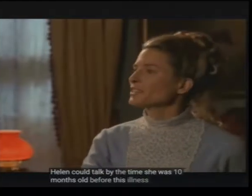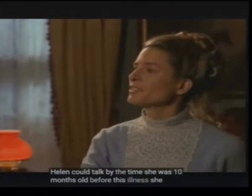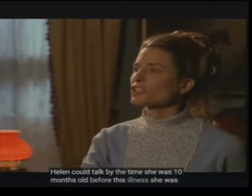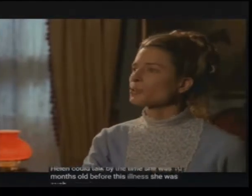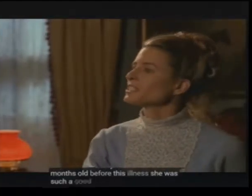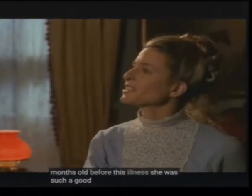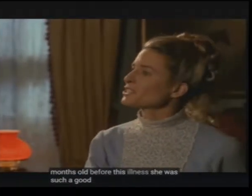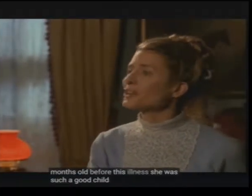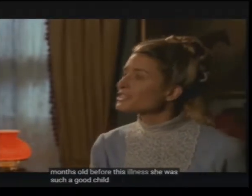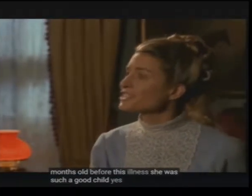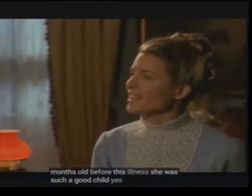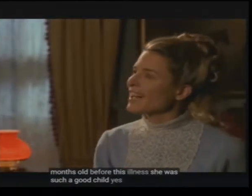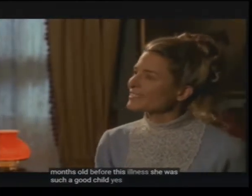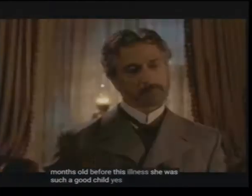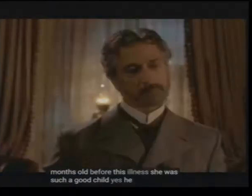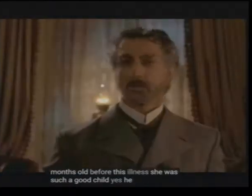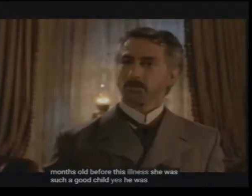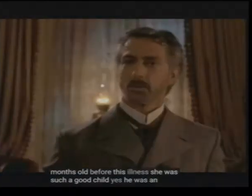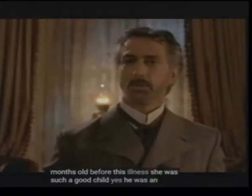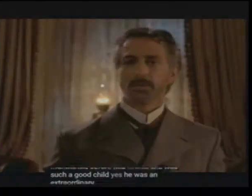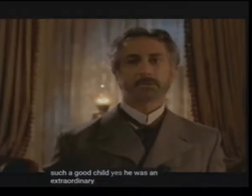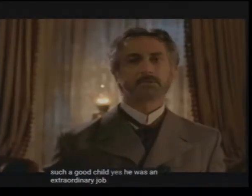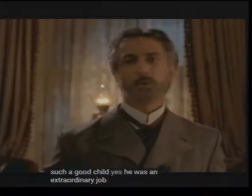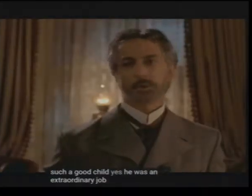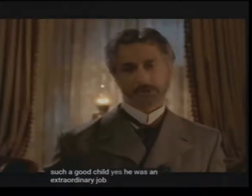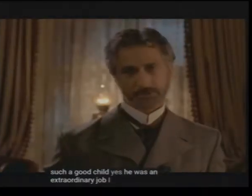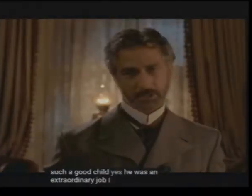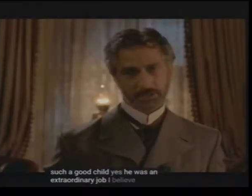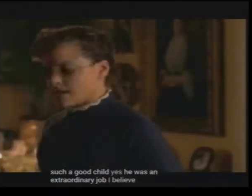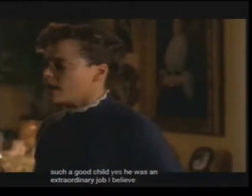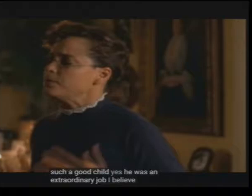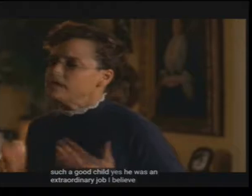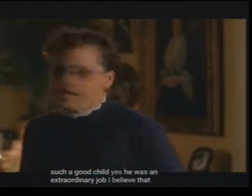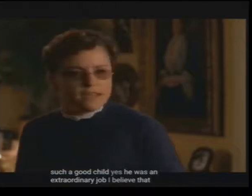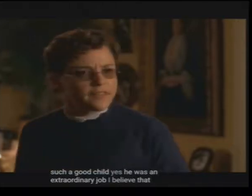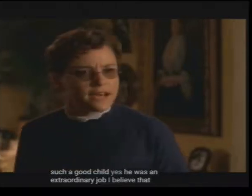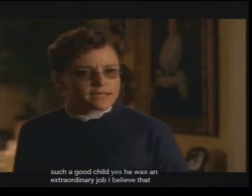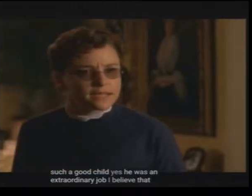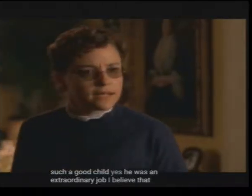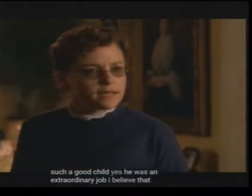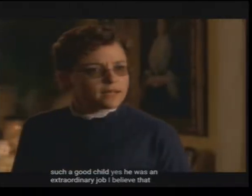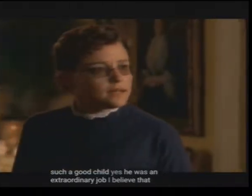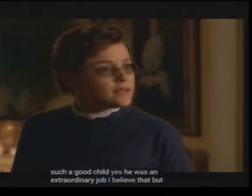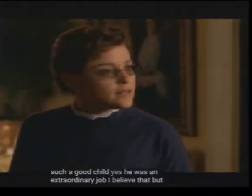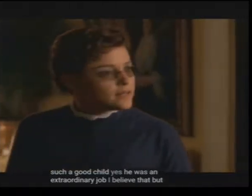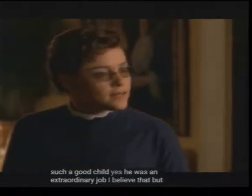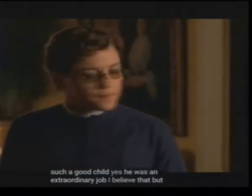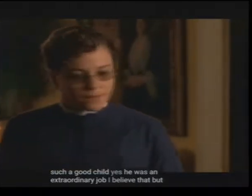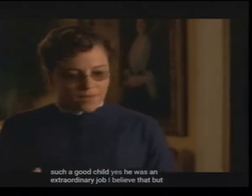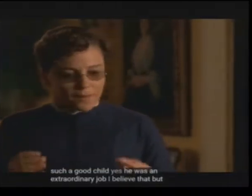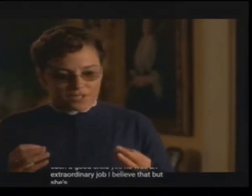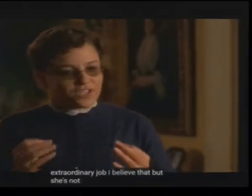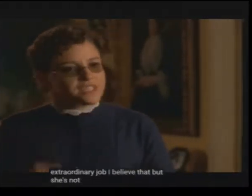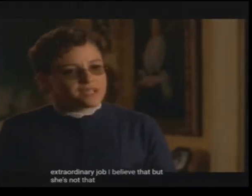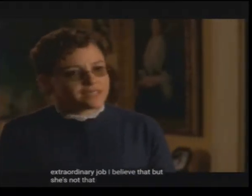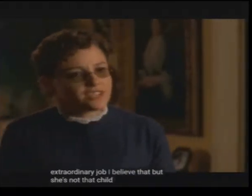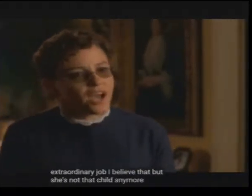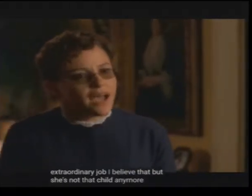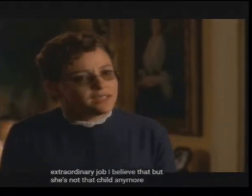was such a good child. Yes, she was an extraordinary child. I believe that. But she's not that child